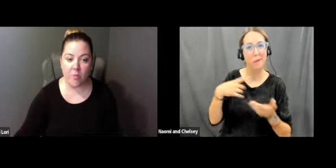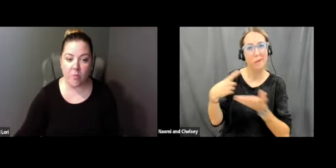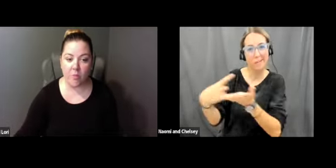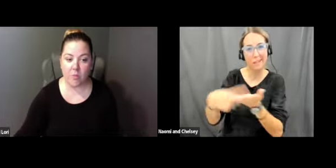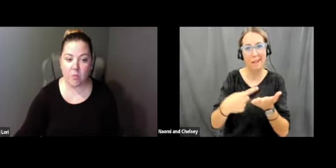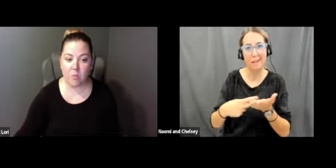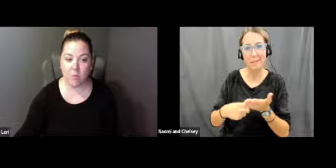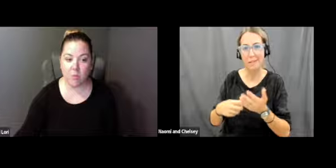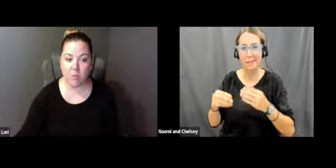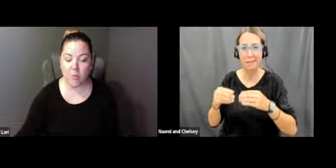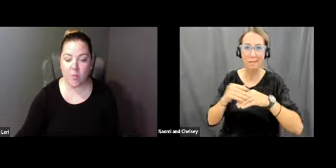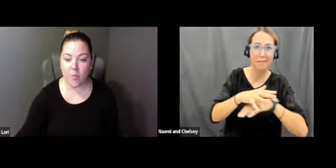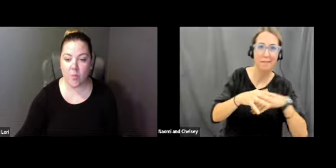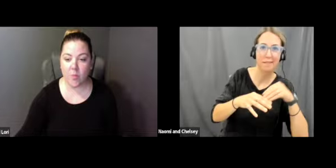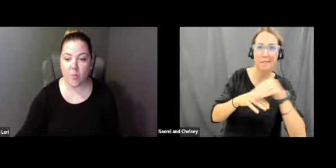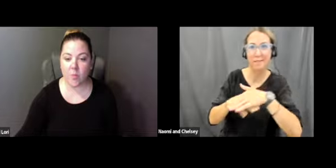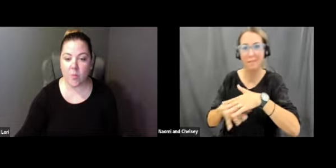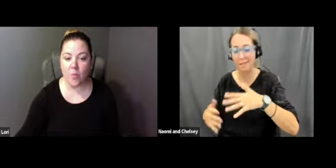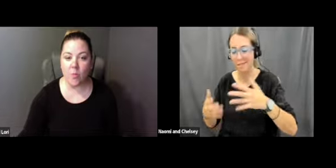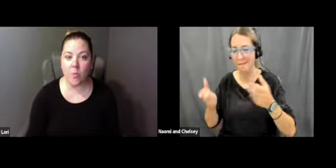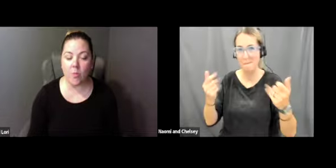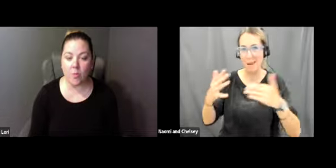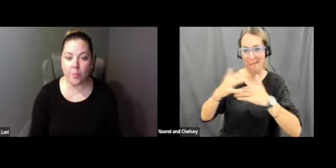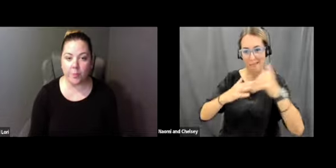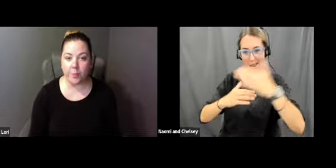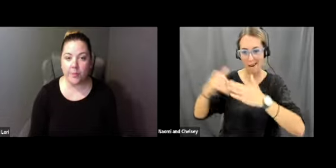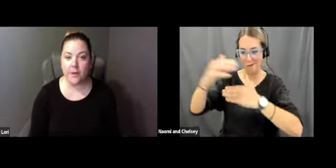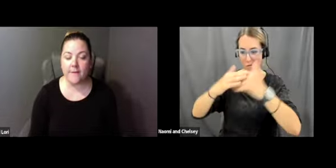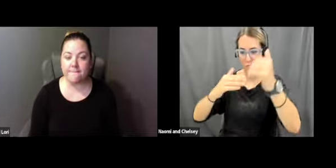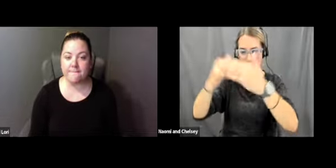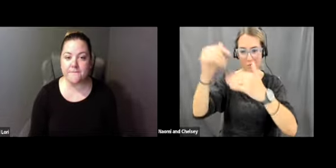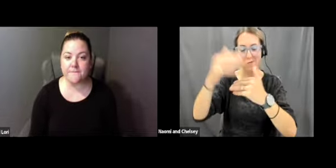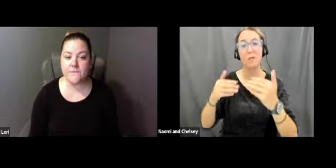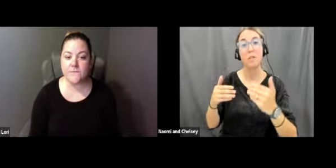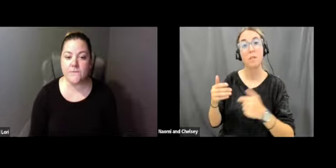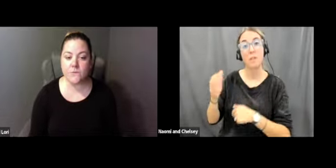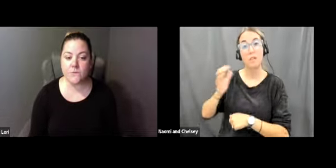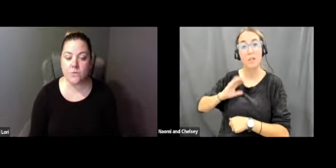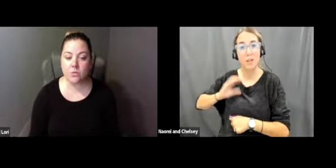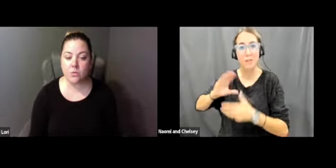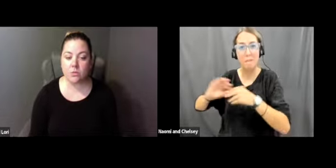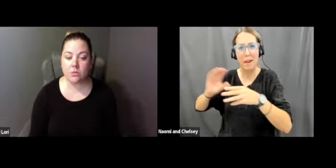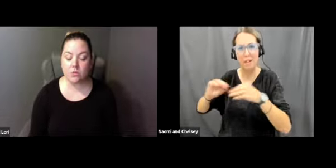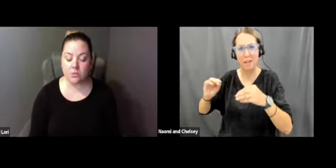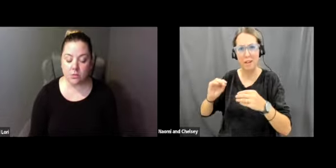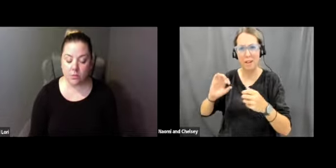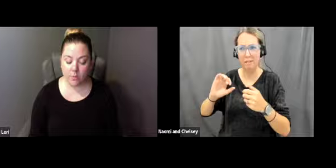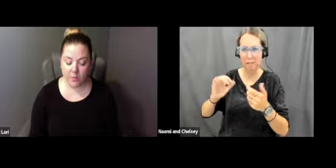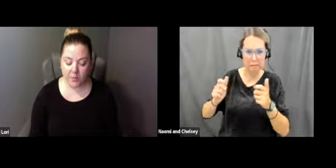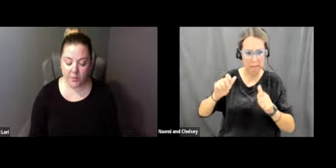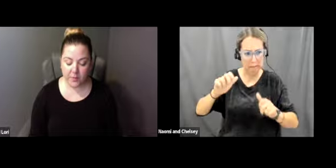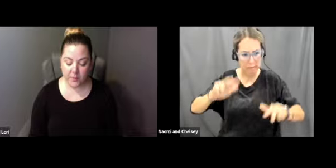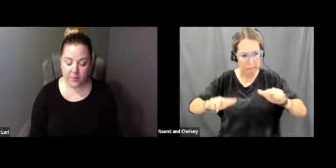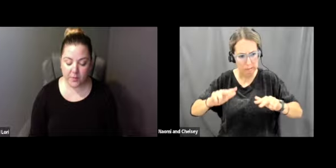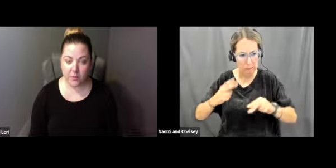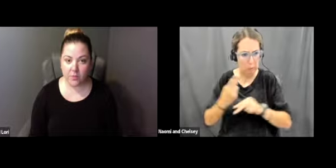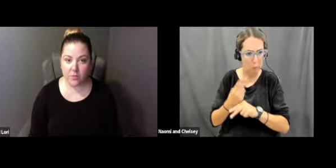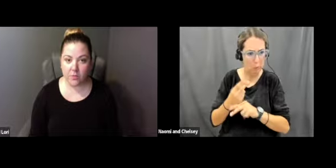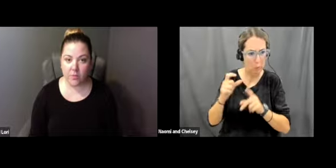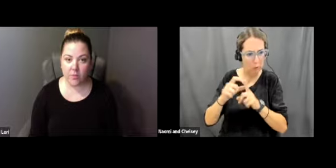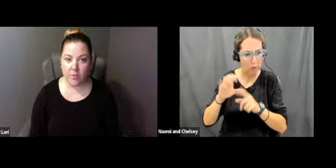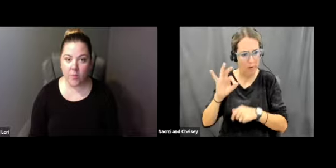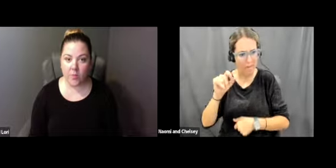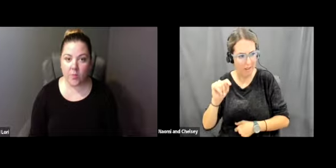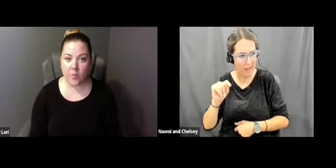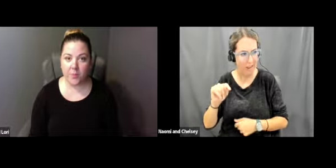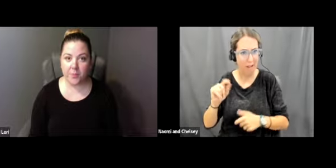fat? Do I say larger? Kind of thing, because I think it to some extent comes back to identity and how we identify ourselves